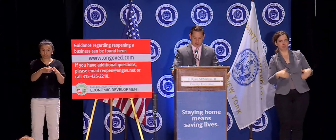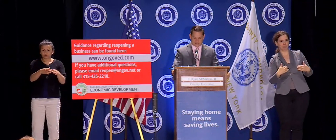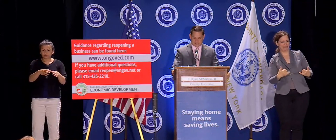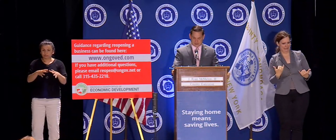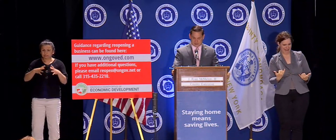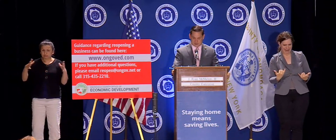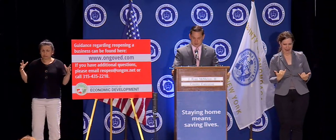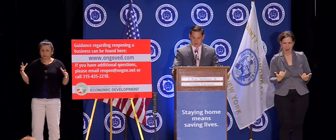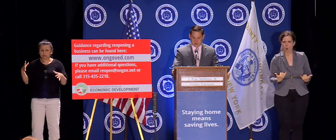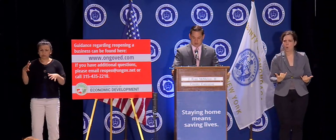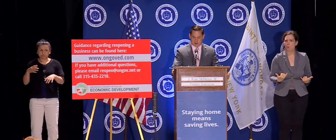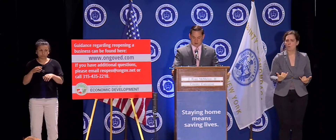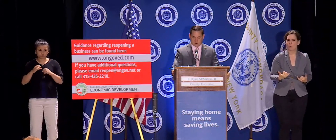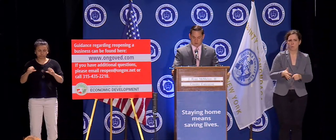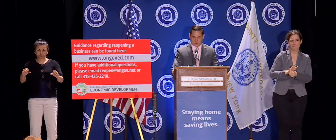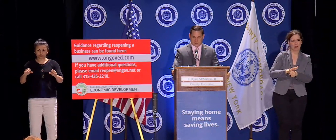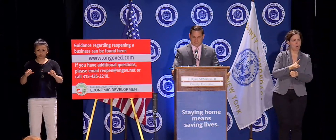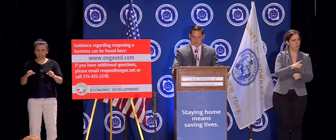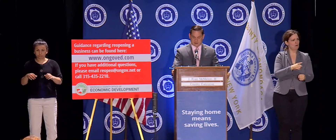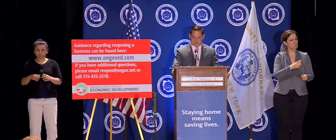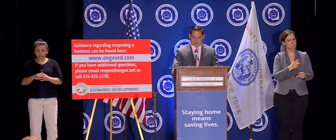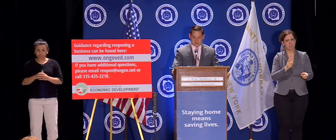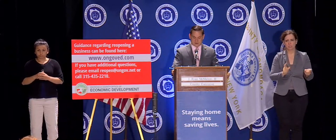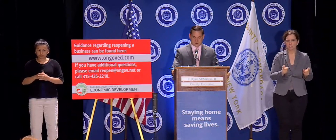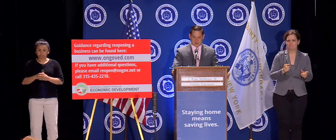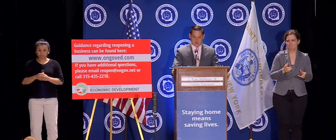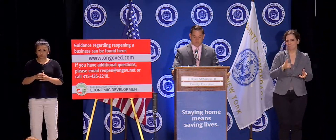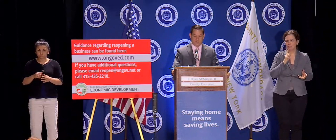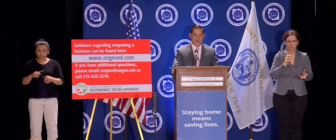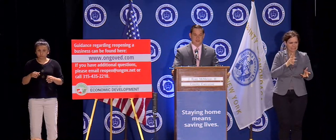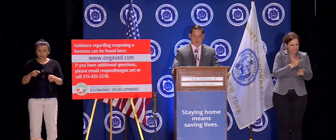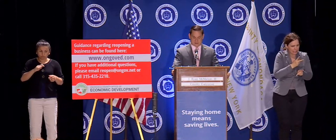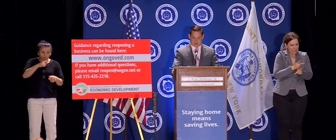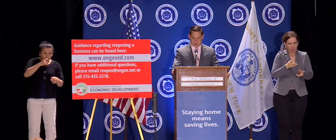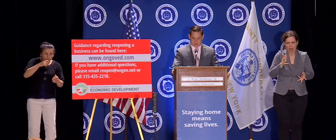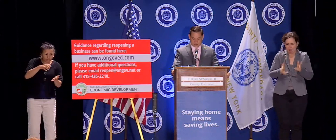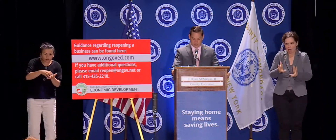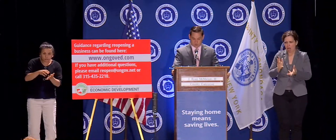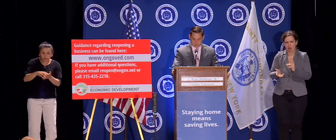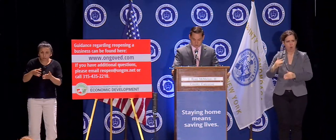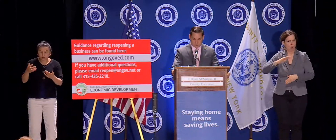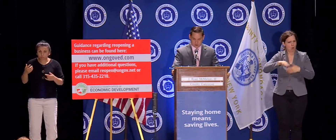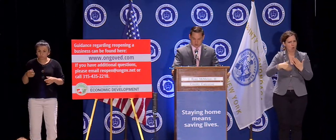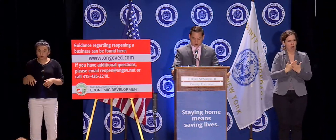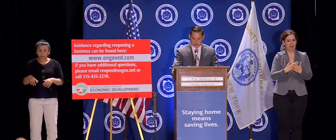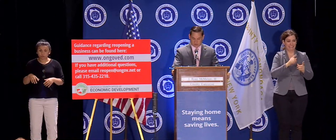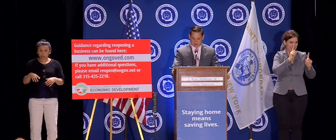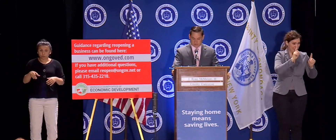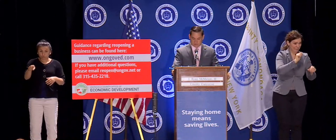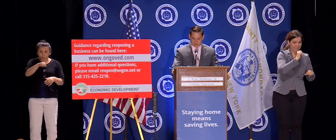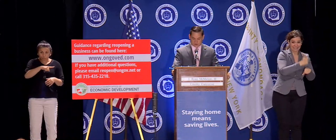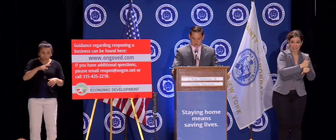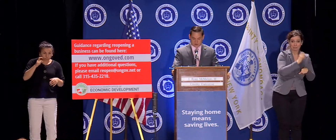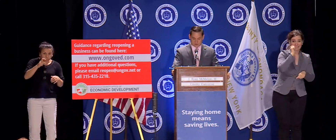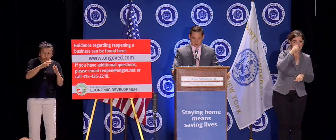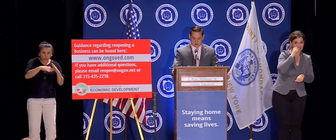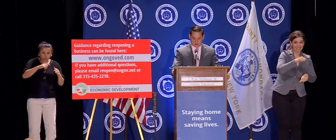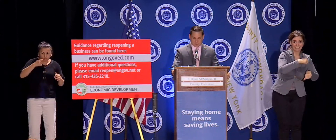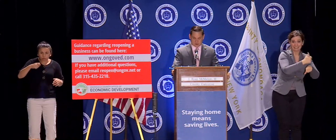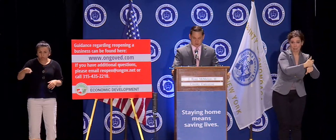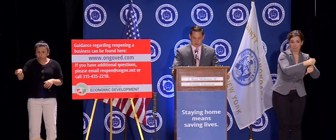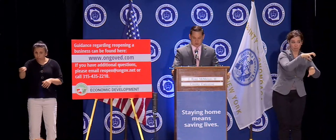in this process. Whether setting up testing sites, coordinating testing in nursing homes, adult and living